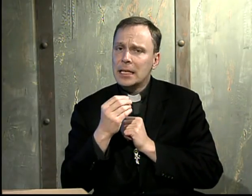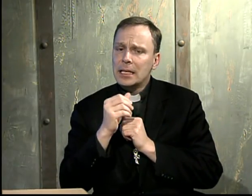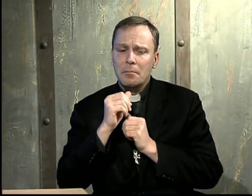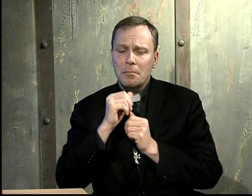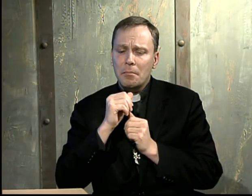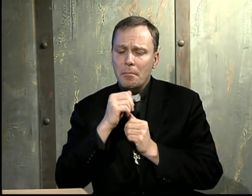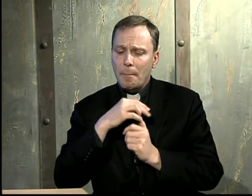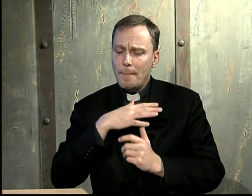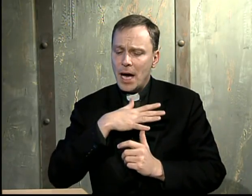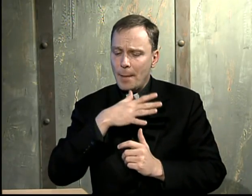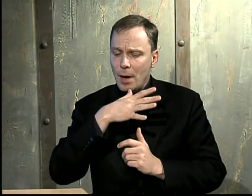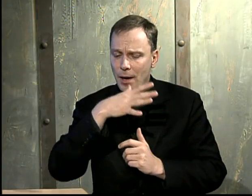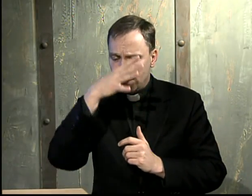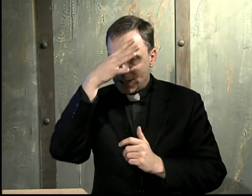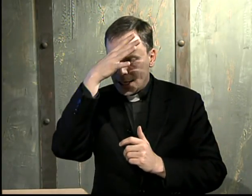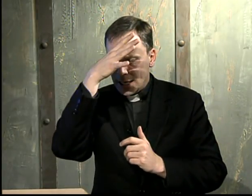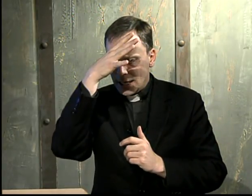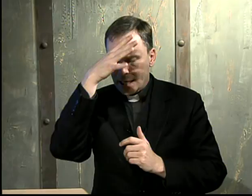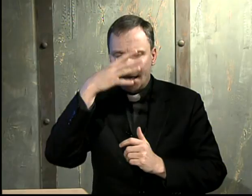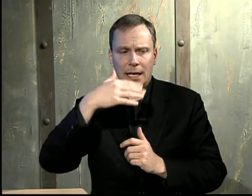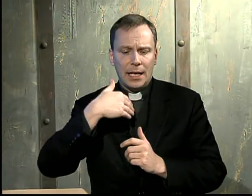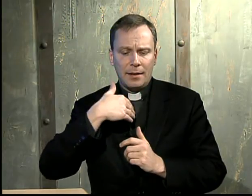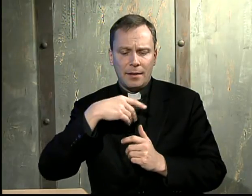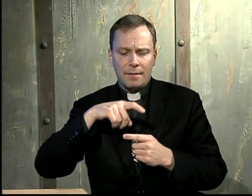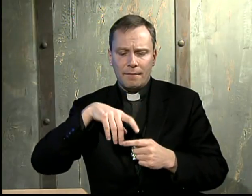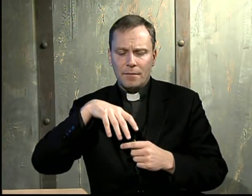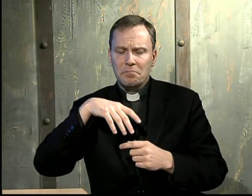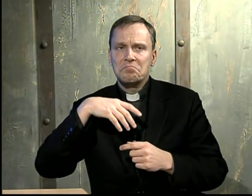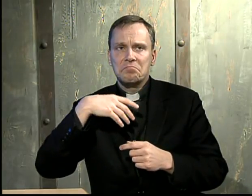were making this decision.